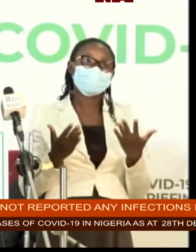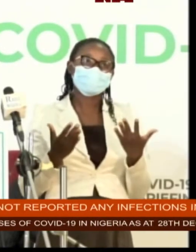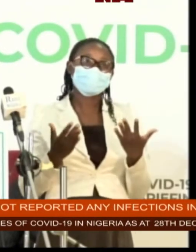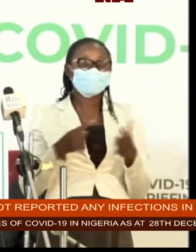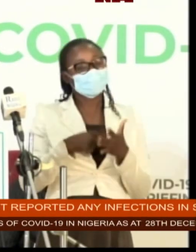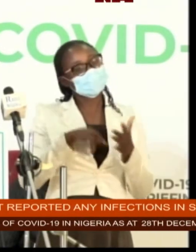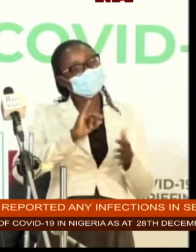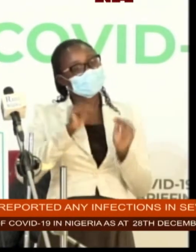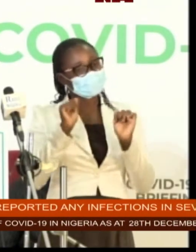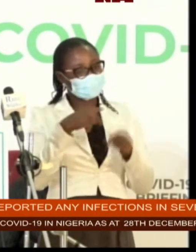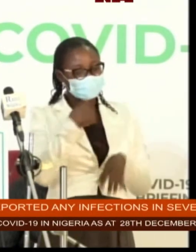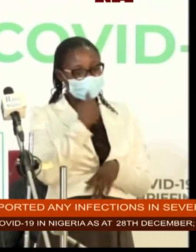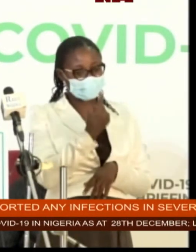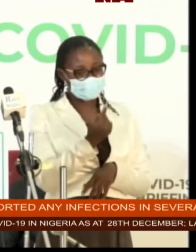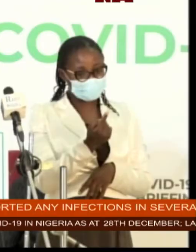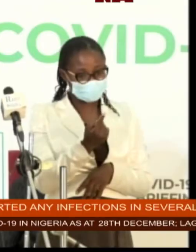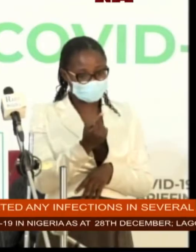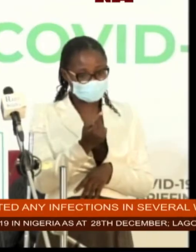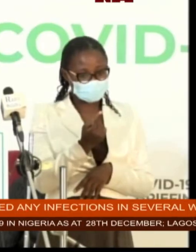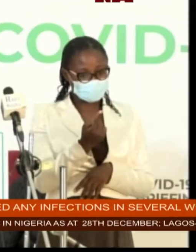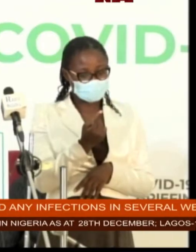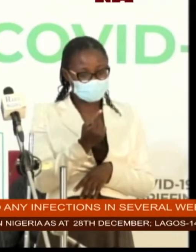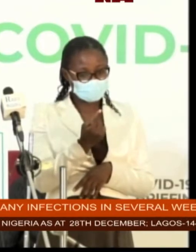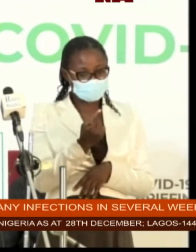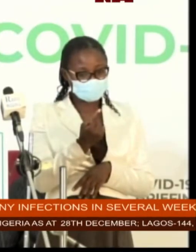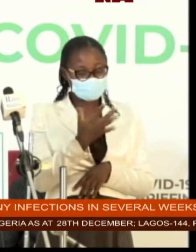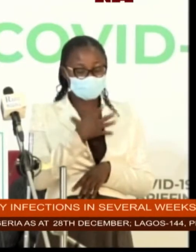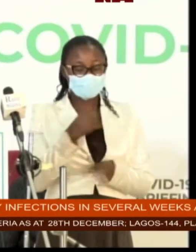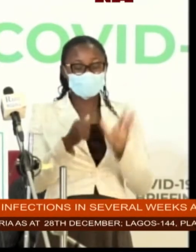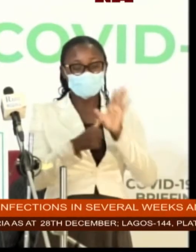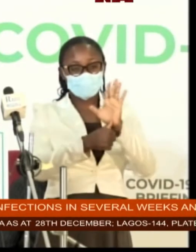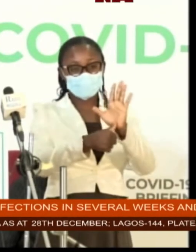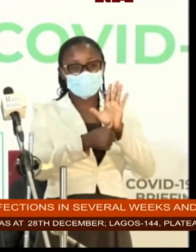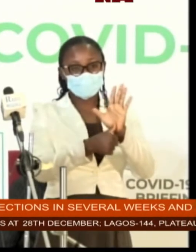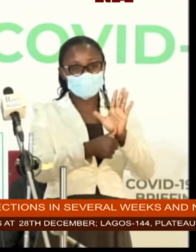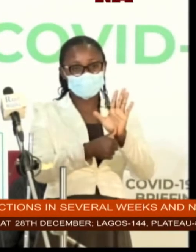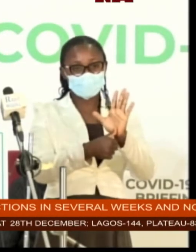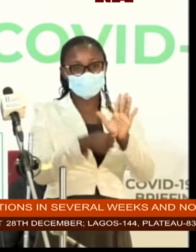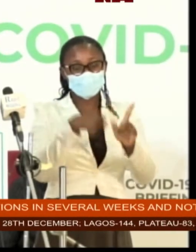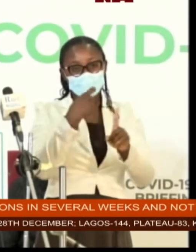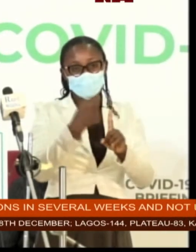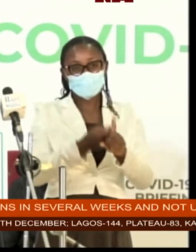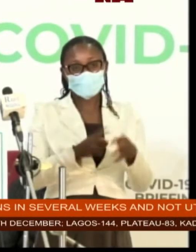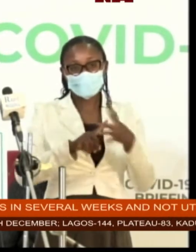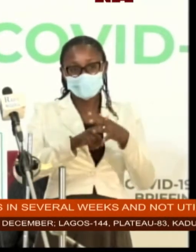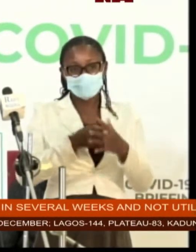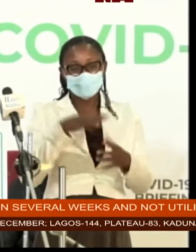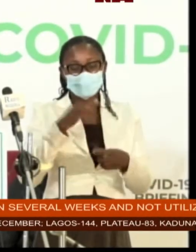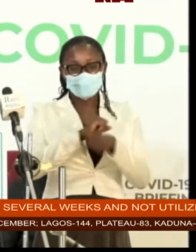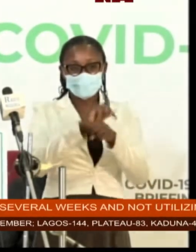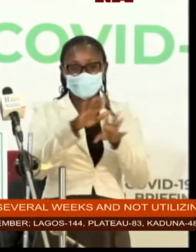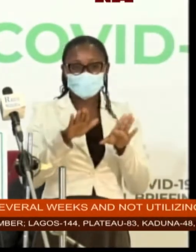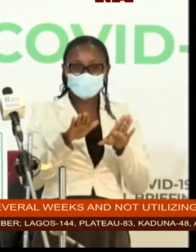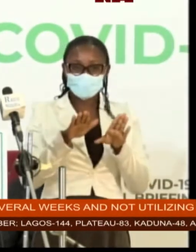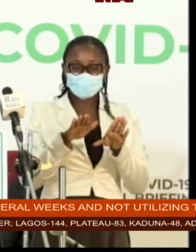What I can say, and then we, as we emphasized since the beginning of the pandemic,